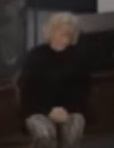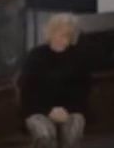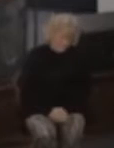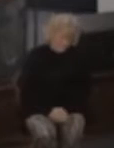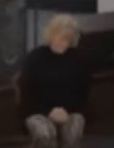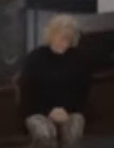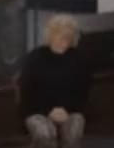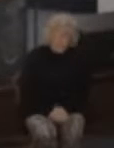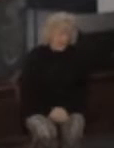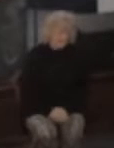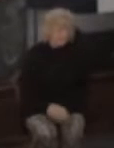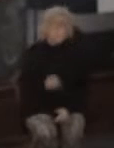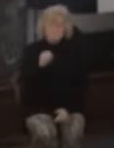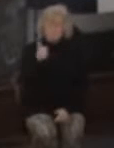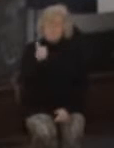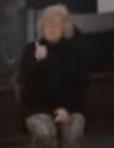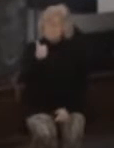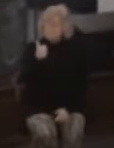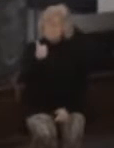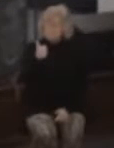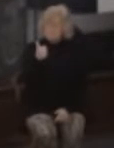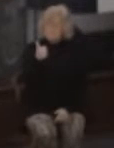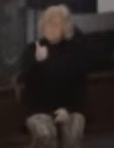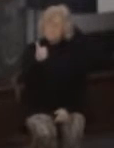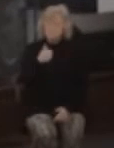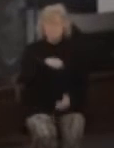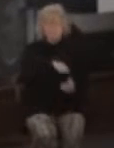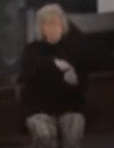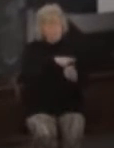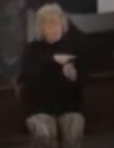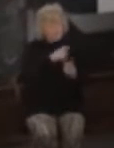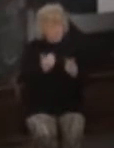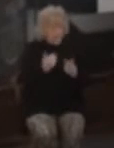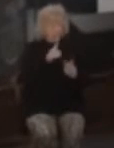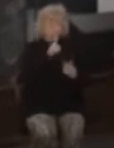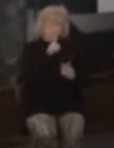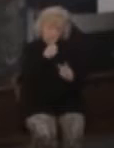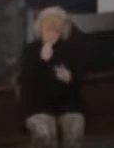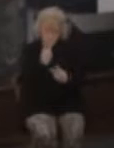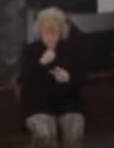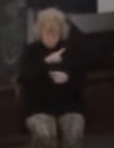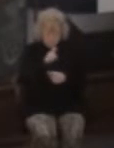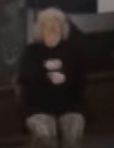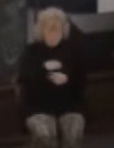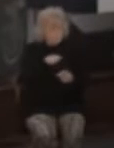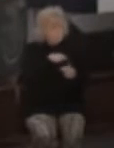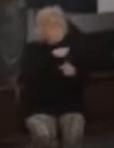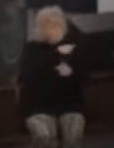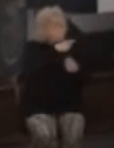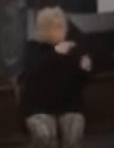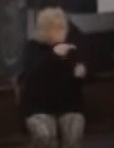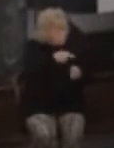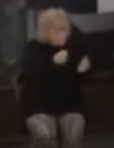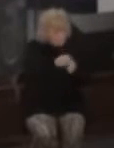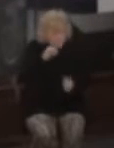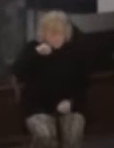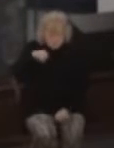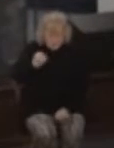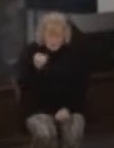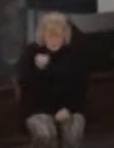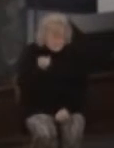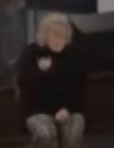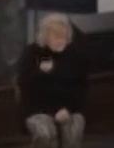Okay? All right. Back to the two questions. Do you ever struggle with jealousy?